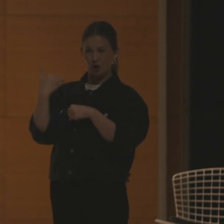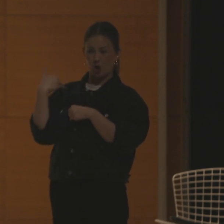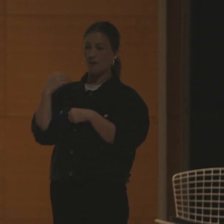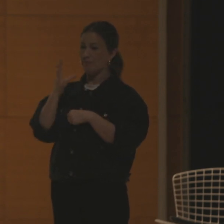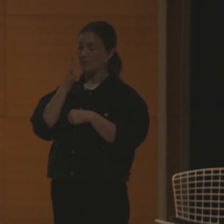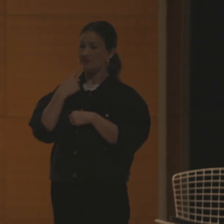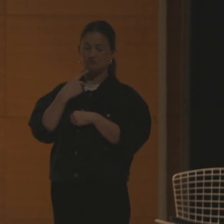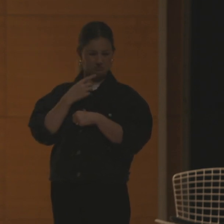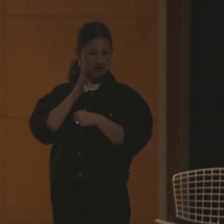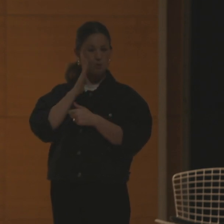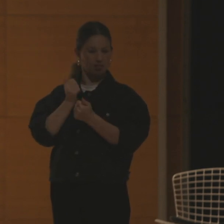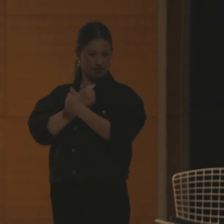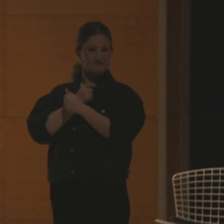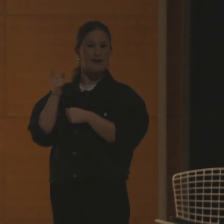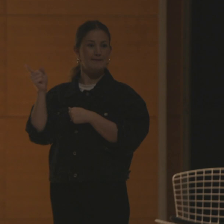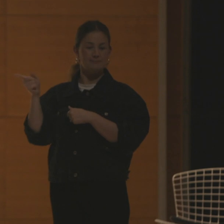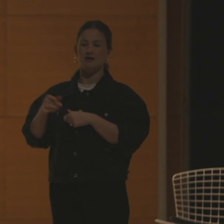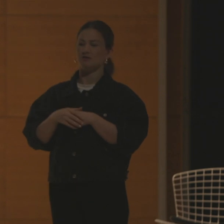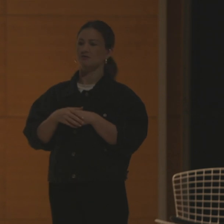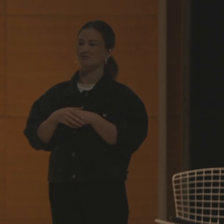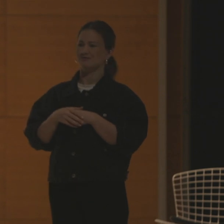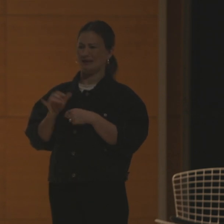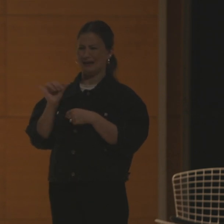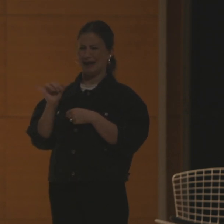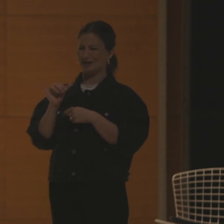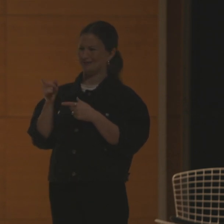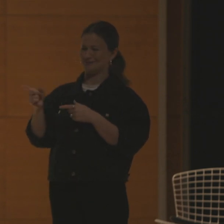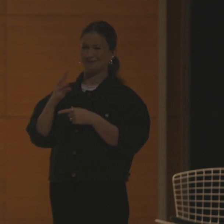same tone she might have used for, "I'll finally be able to redo the kitchen."